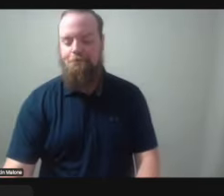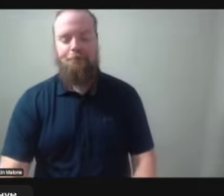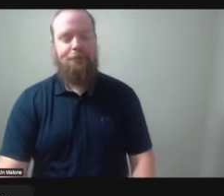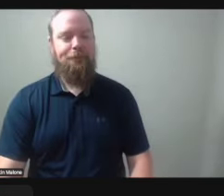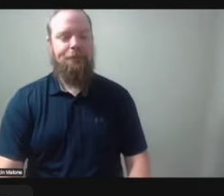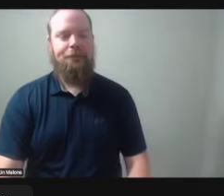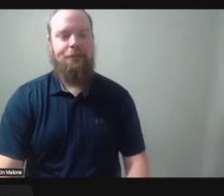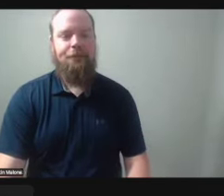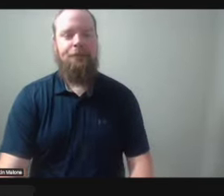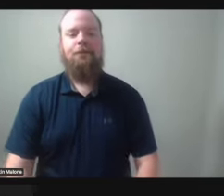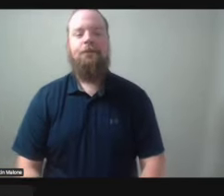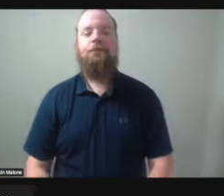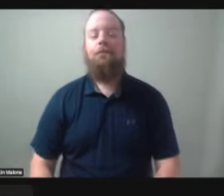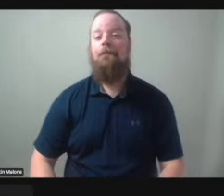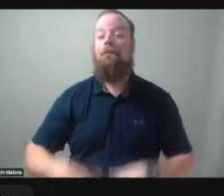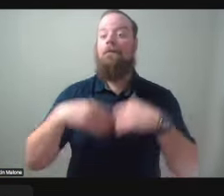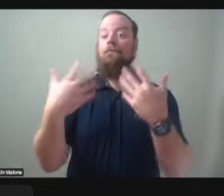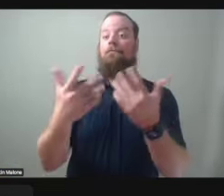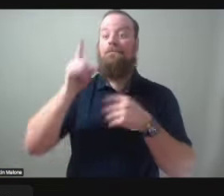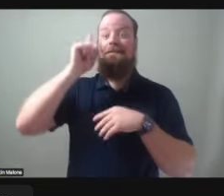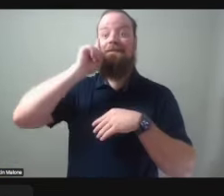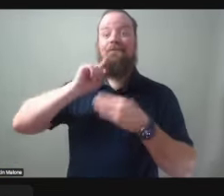join and come together.